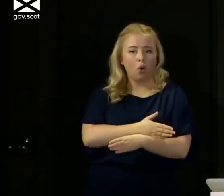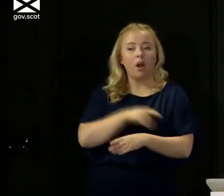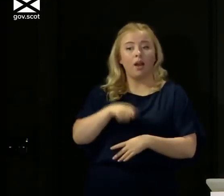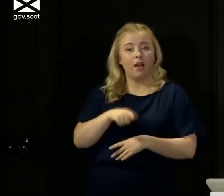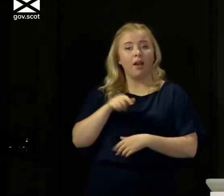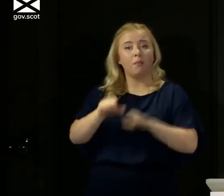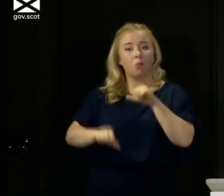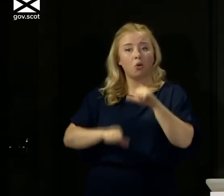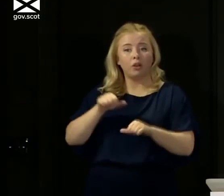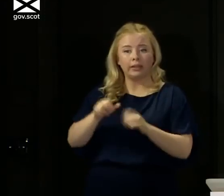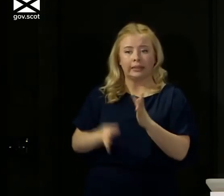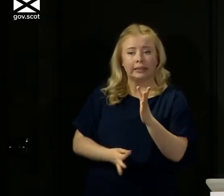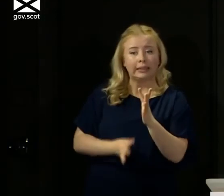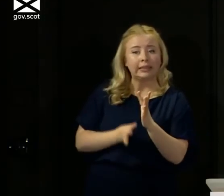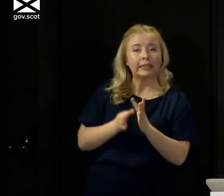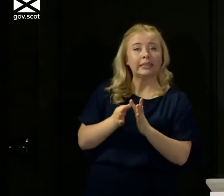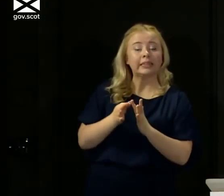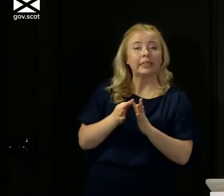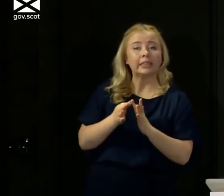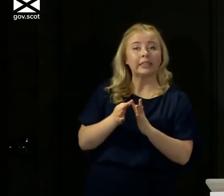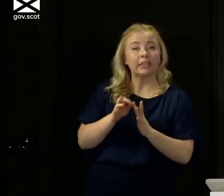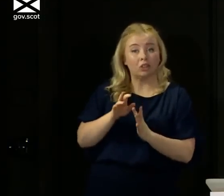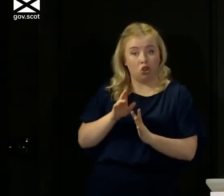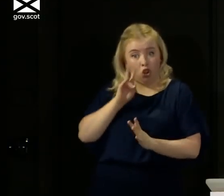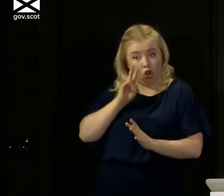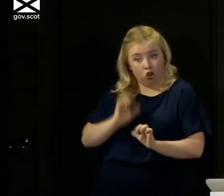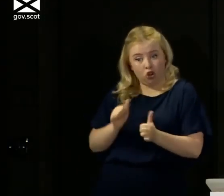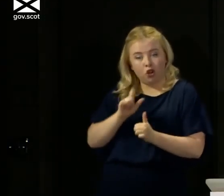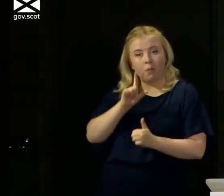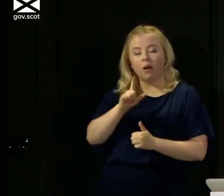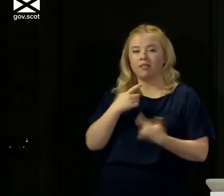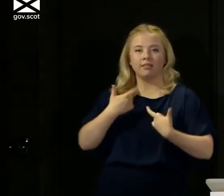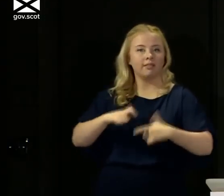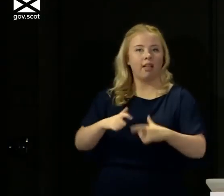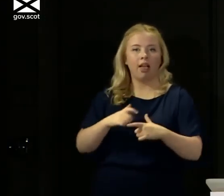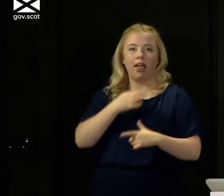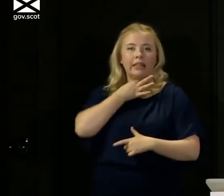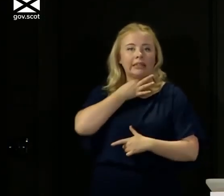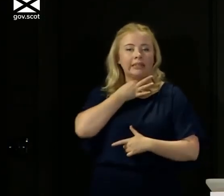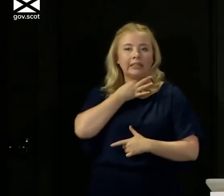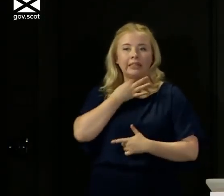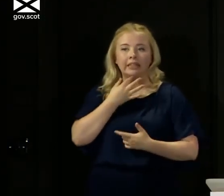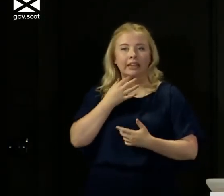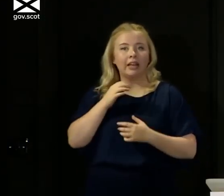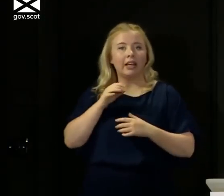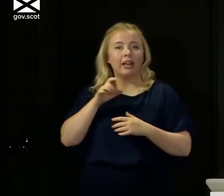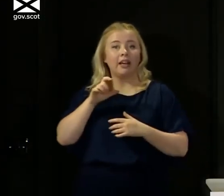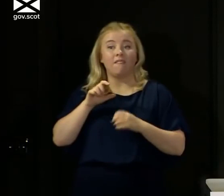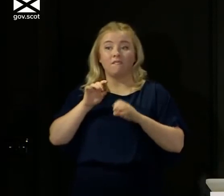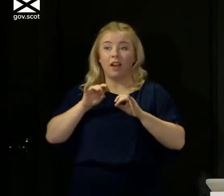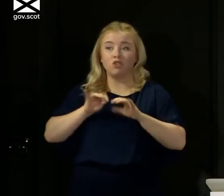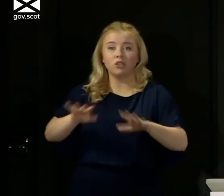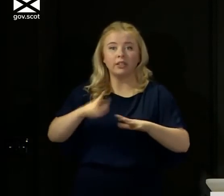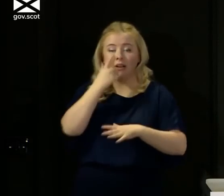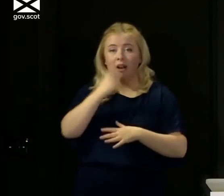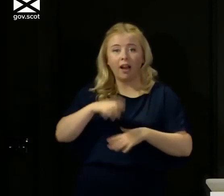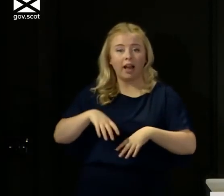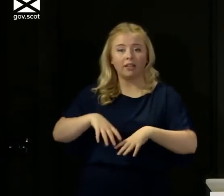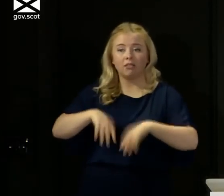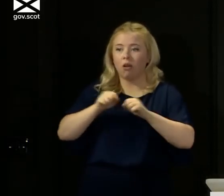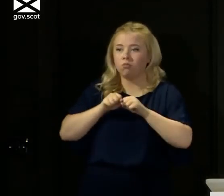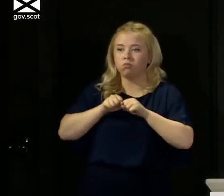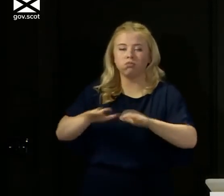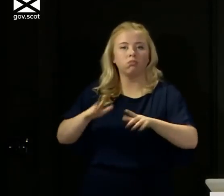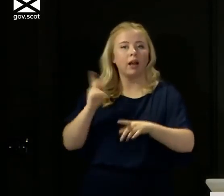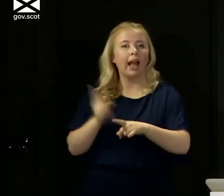now looking very sustained, is still fragile. Viruses can very quickly flare up again and run out of control, which is why we need to stick with